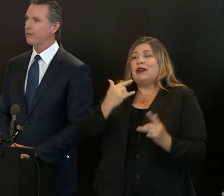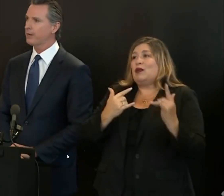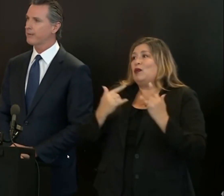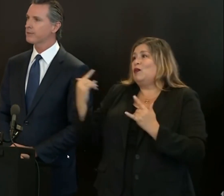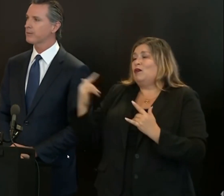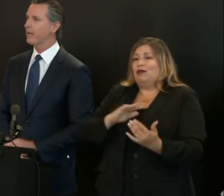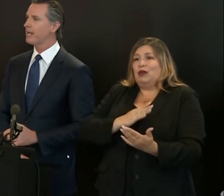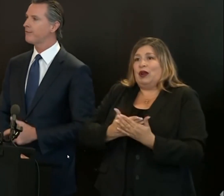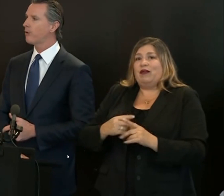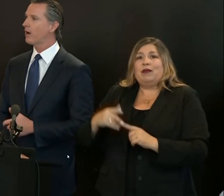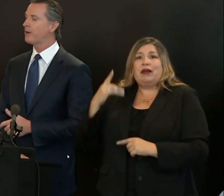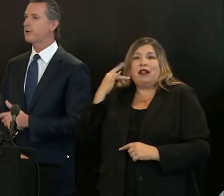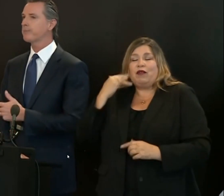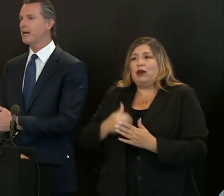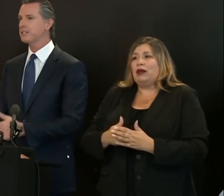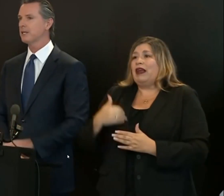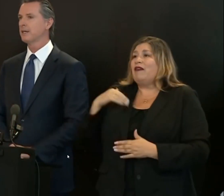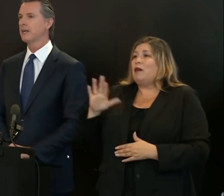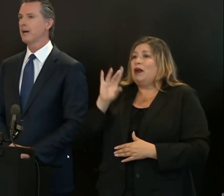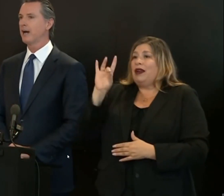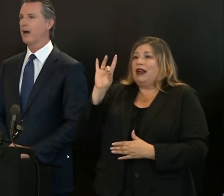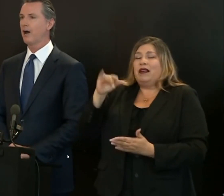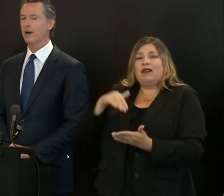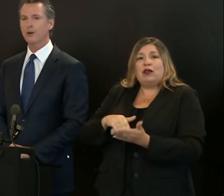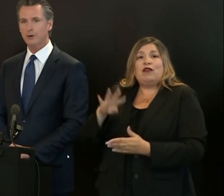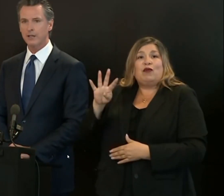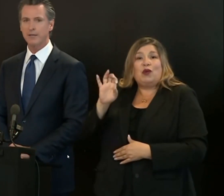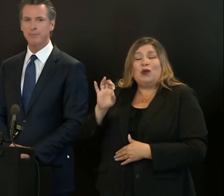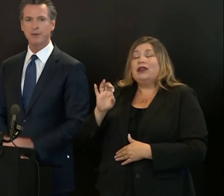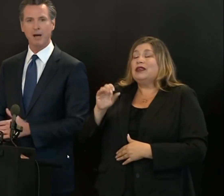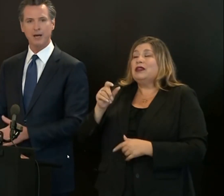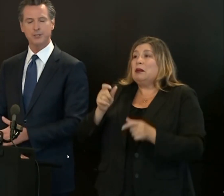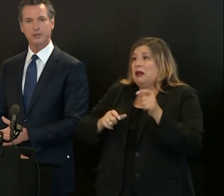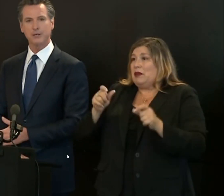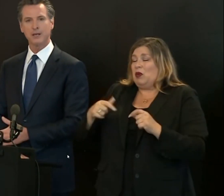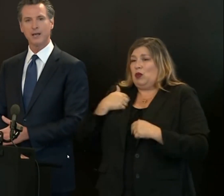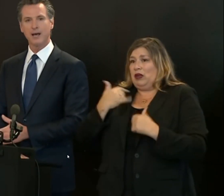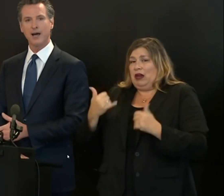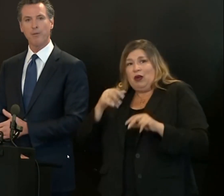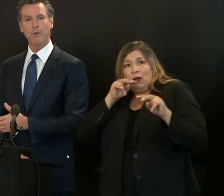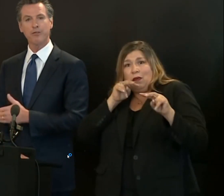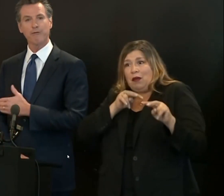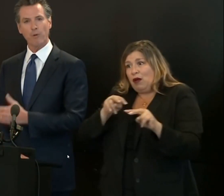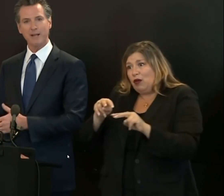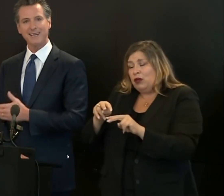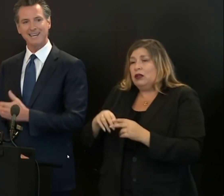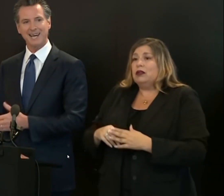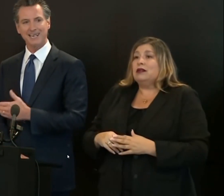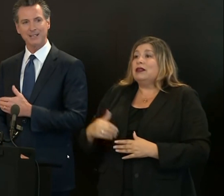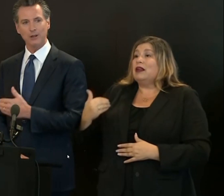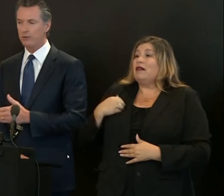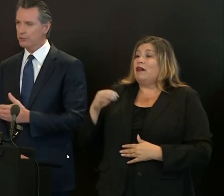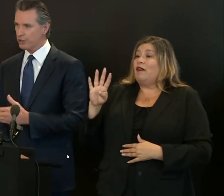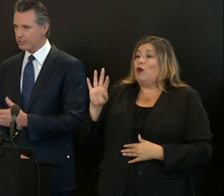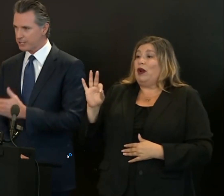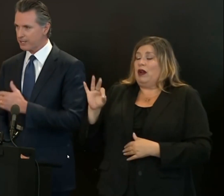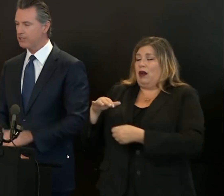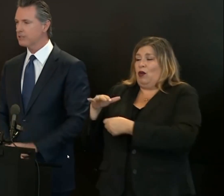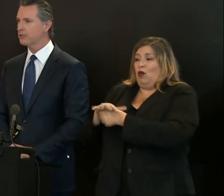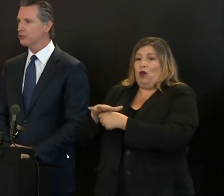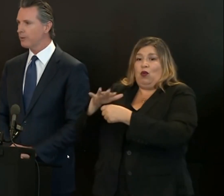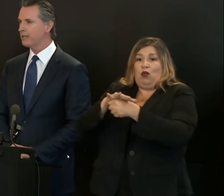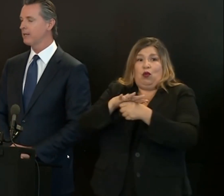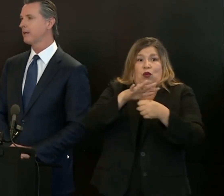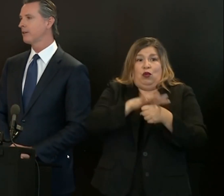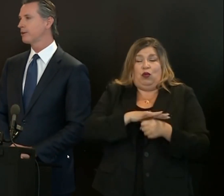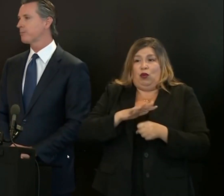of California. Some 8,400 plus are currently being monitored with 49 local